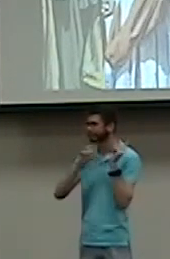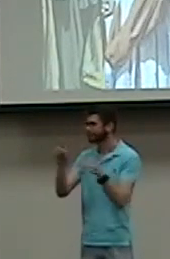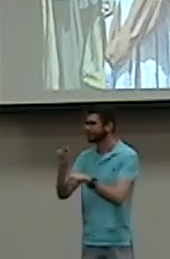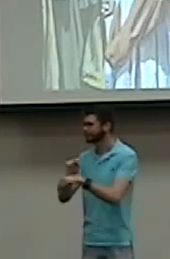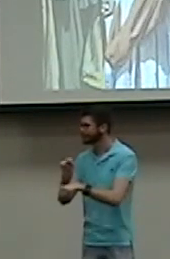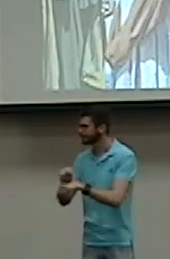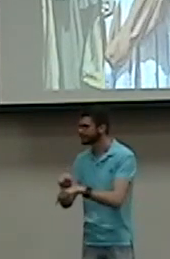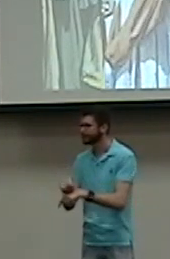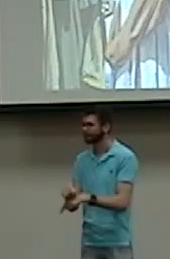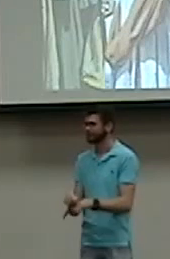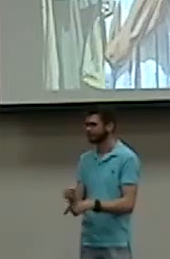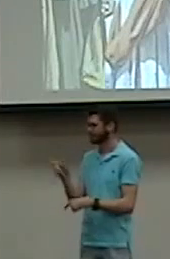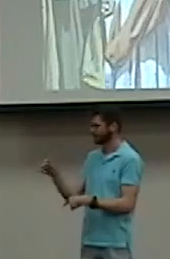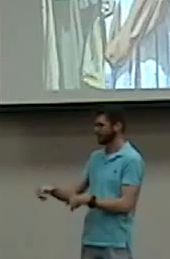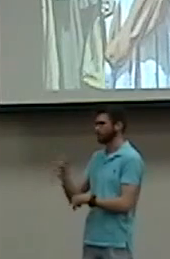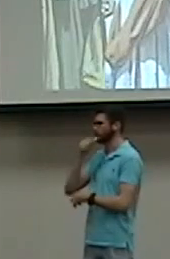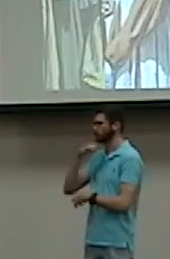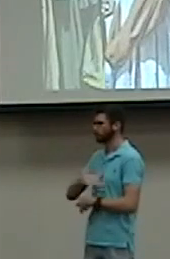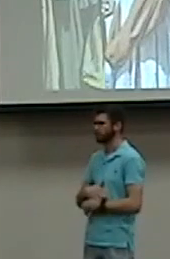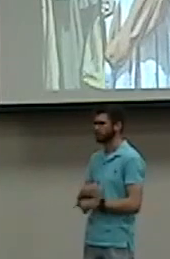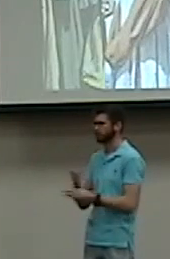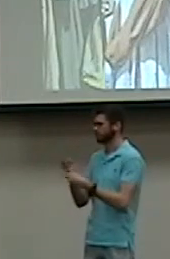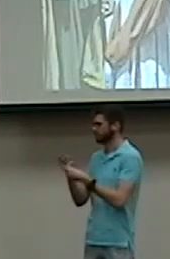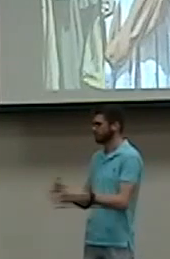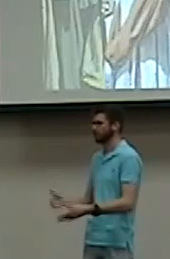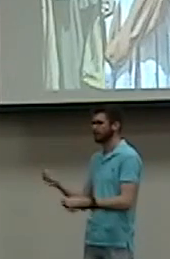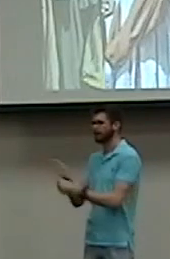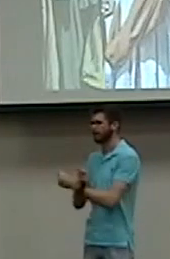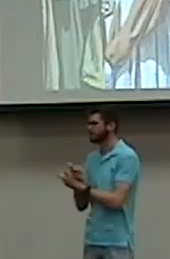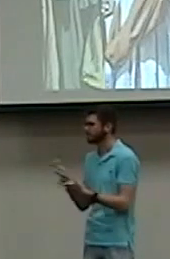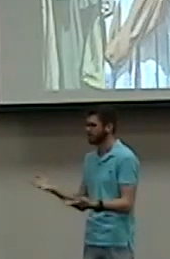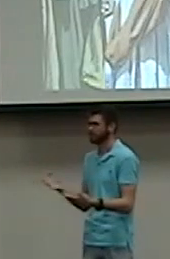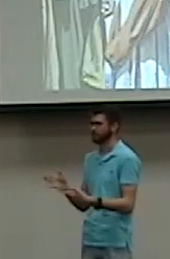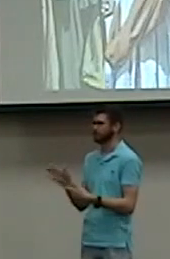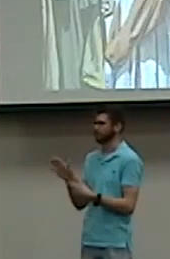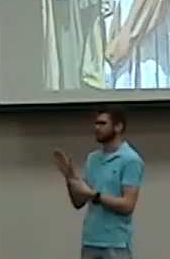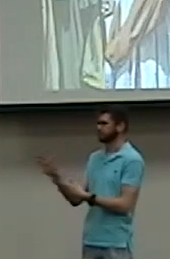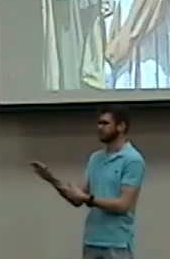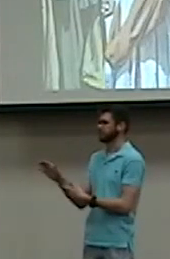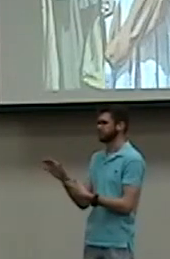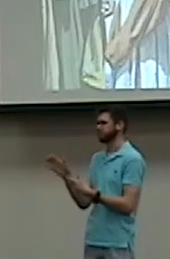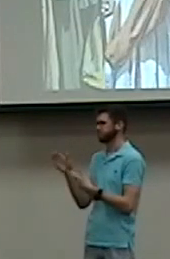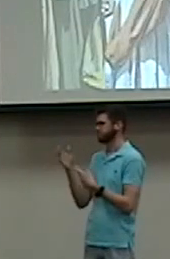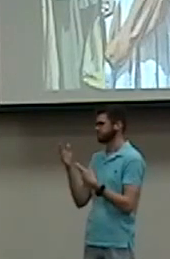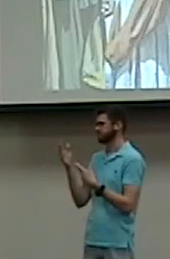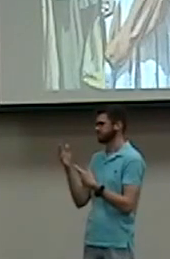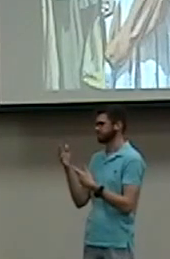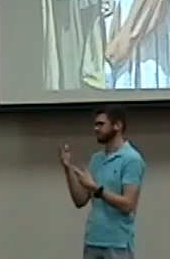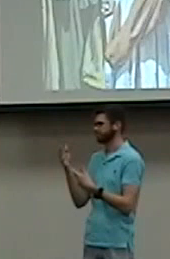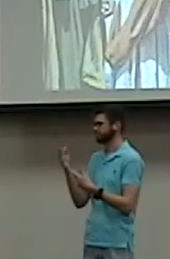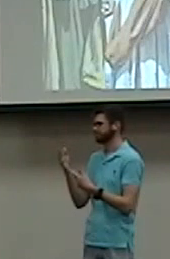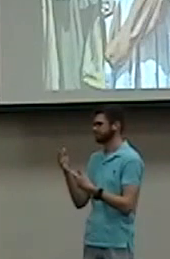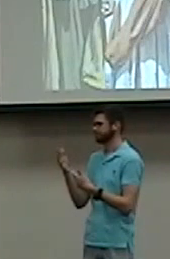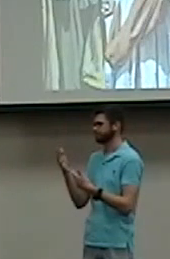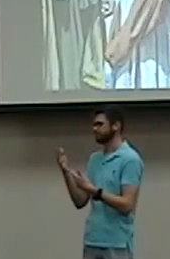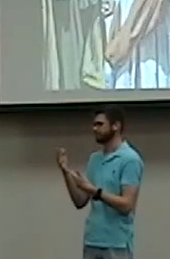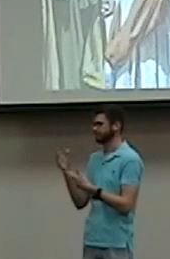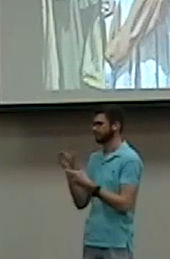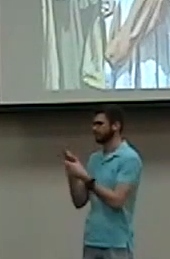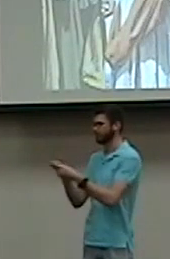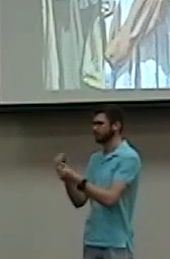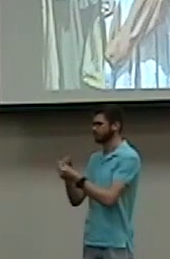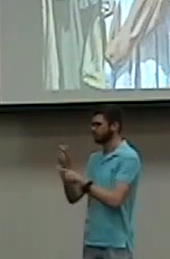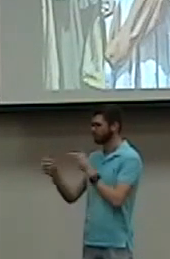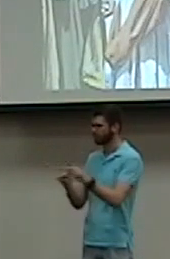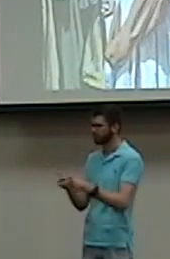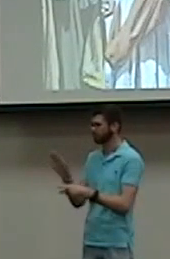She has lost everything. Her reputation, her position in society, possibly her family, because